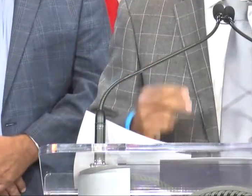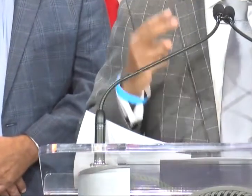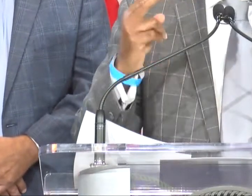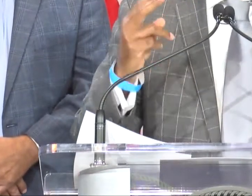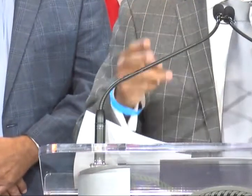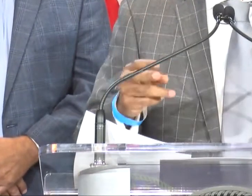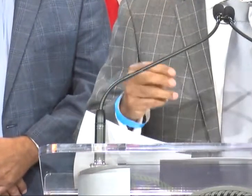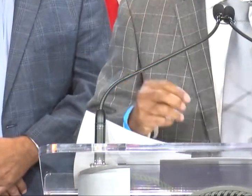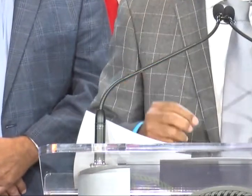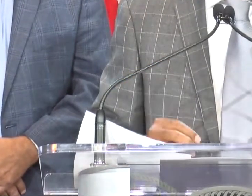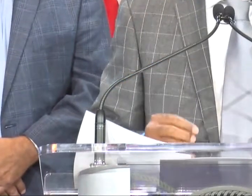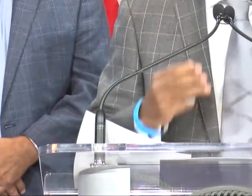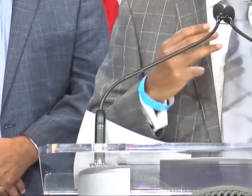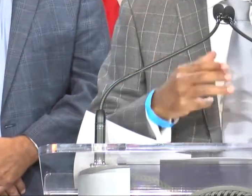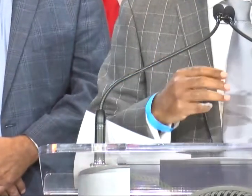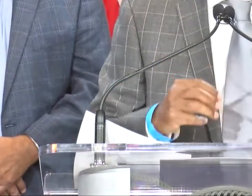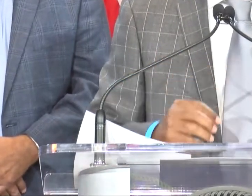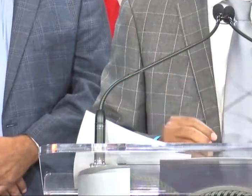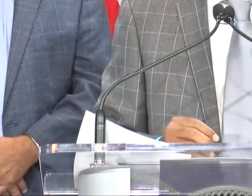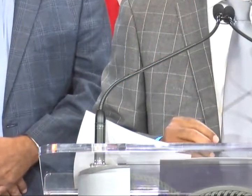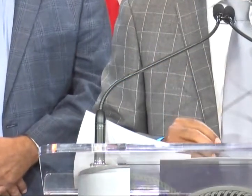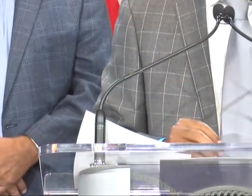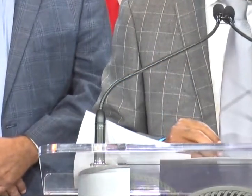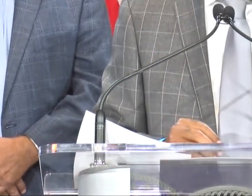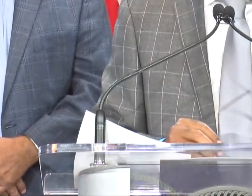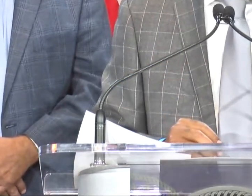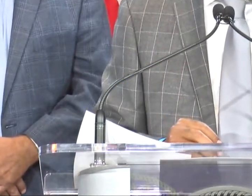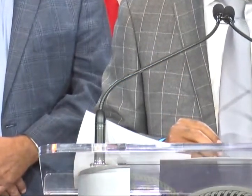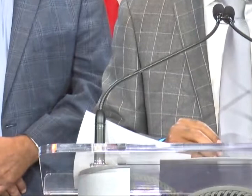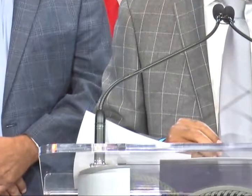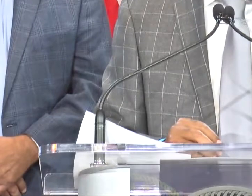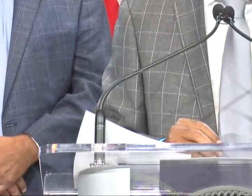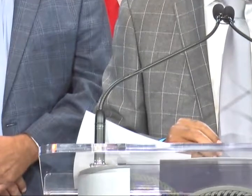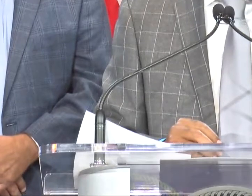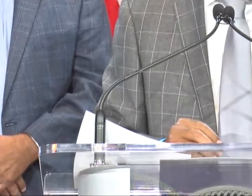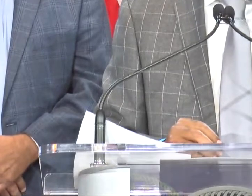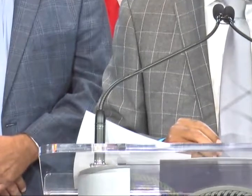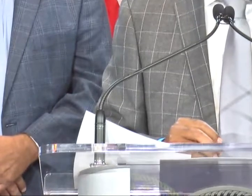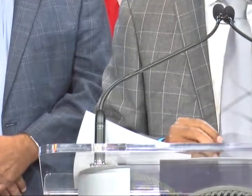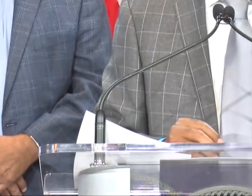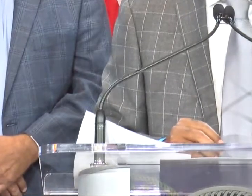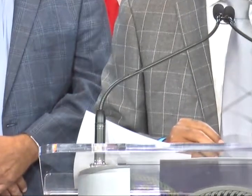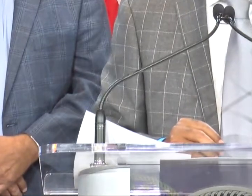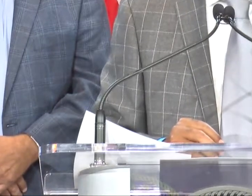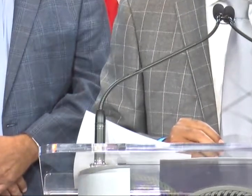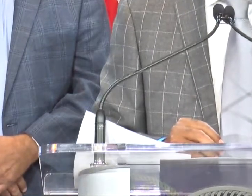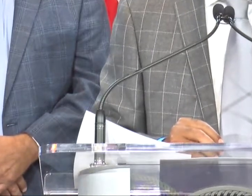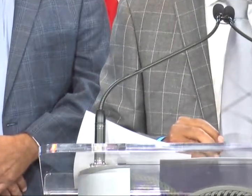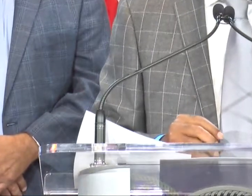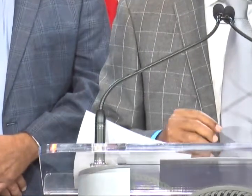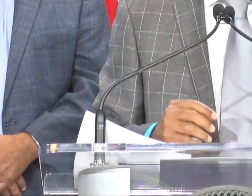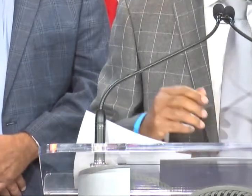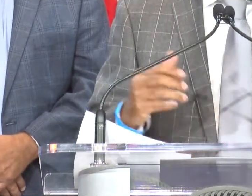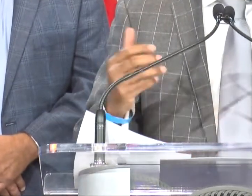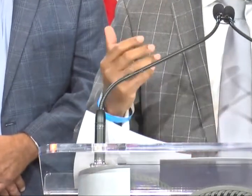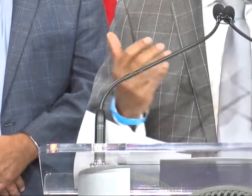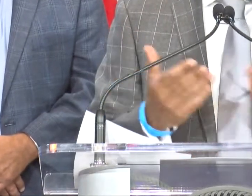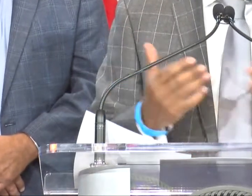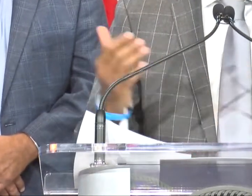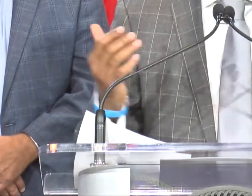Pleasantville, the Studewood area, Sagemont, but in many ways they are examples of what's taking place